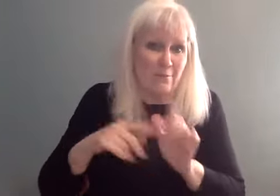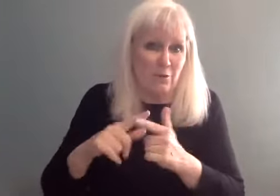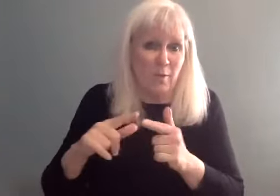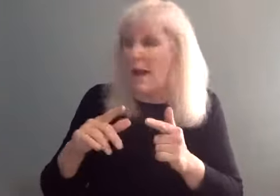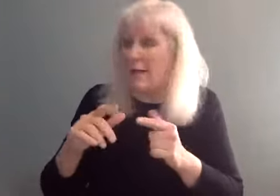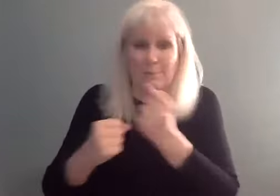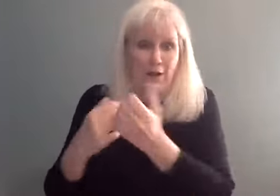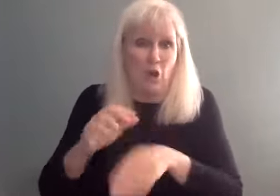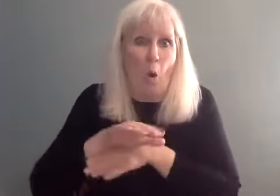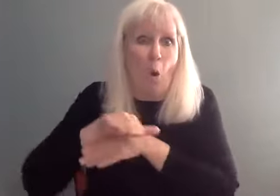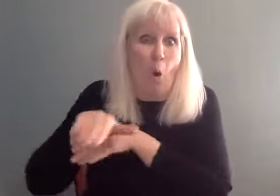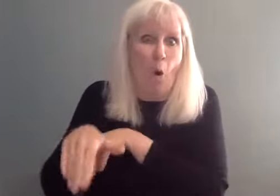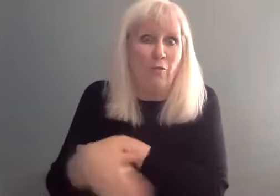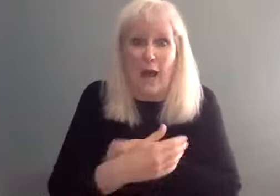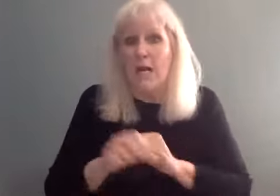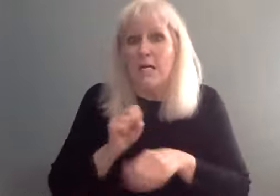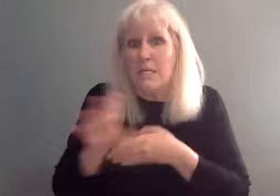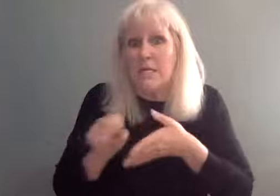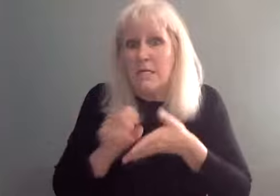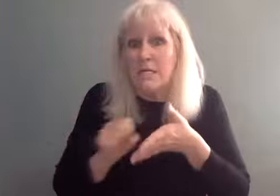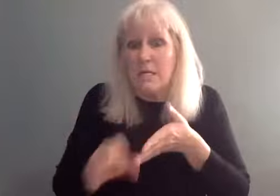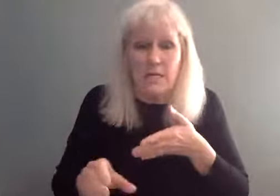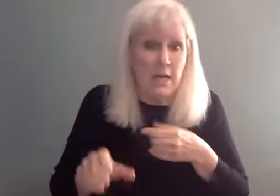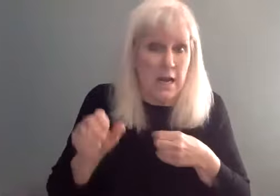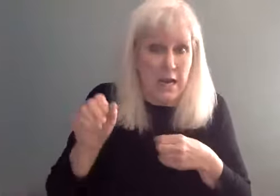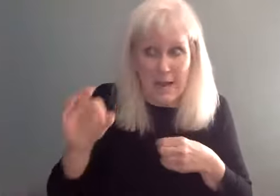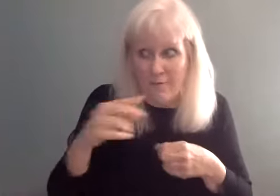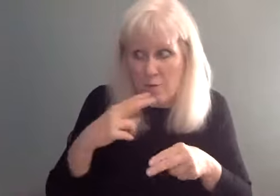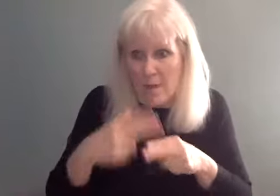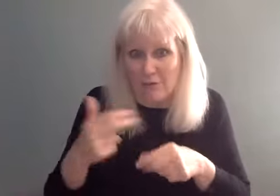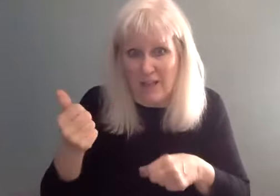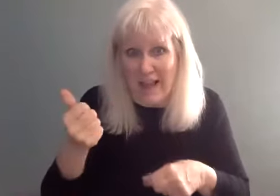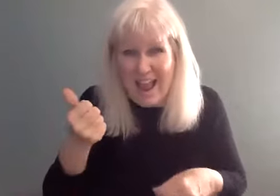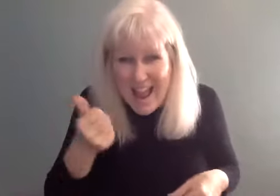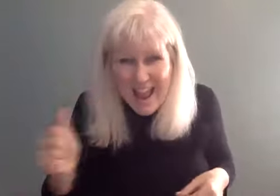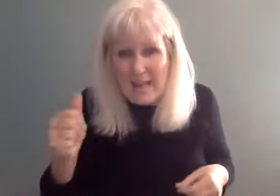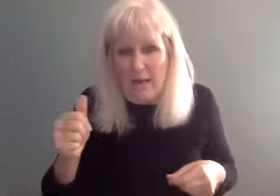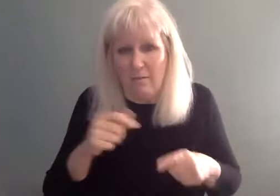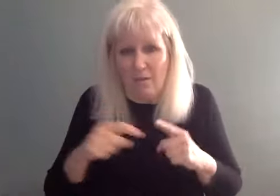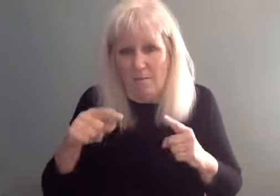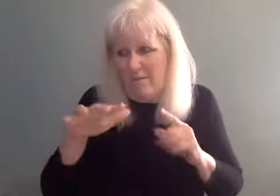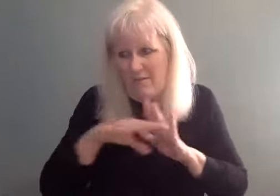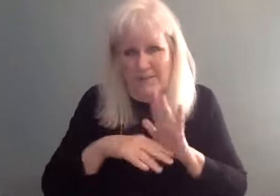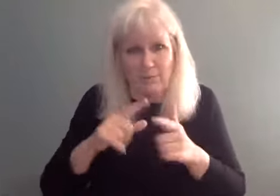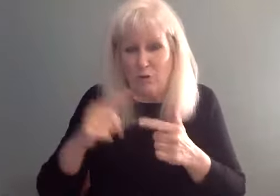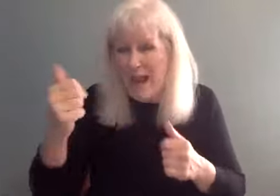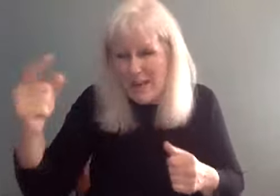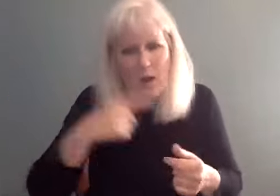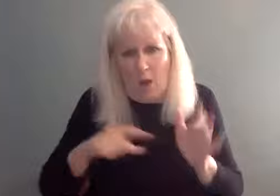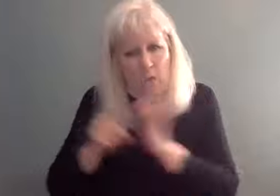thought I loved, but I was now planning her death if she mentioned anything from my inventory. I actually knew